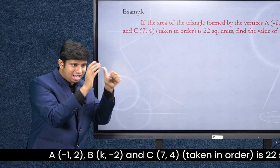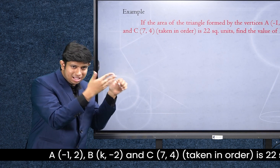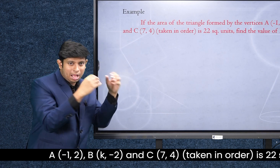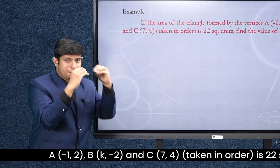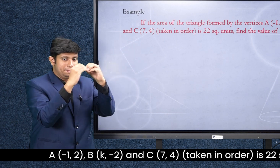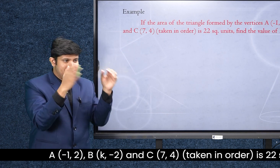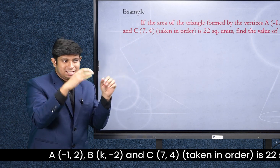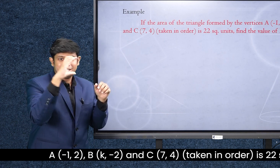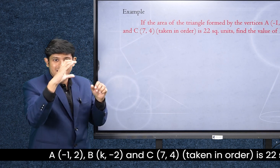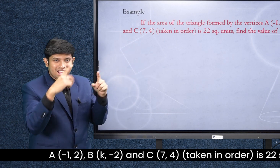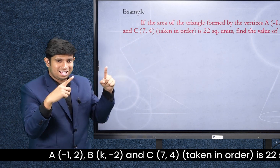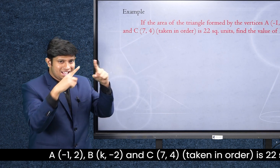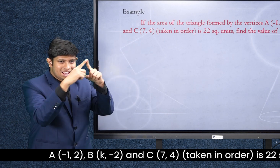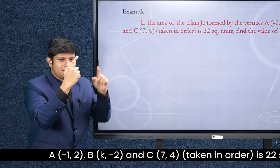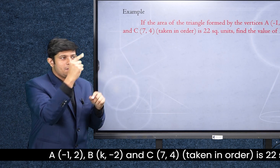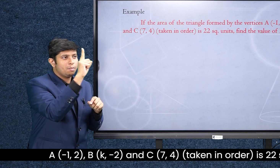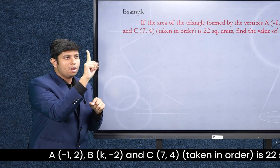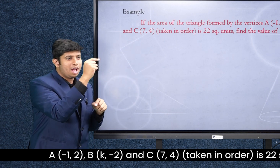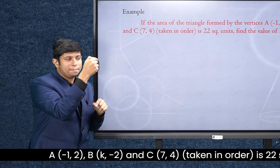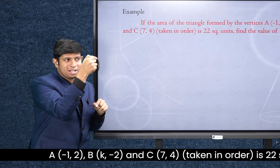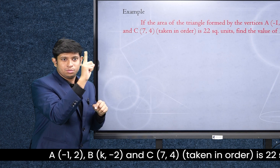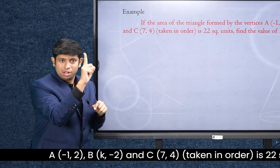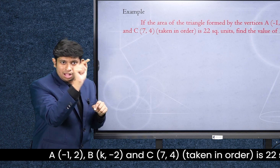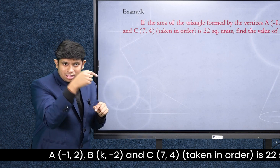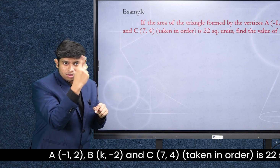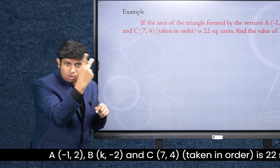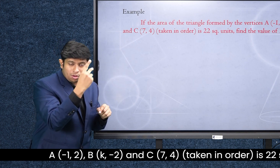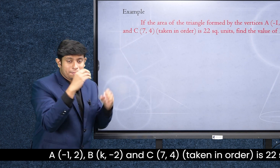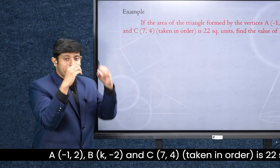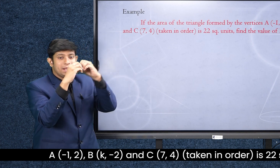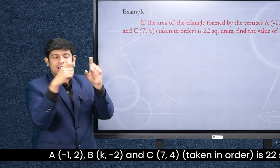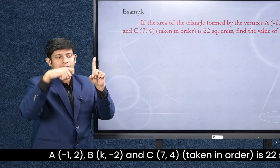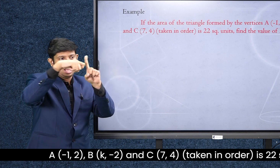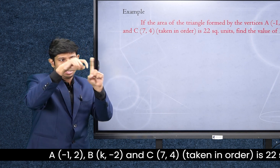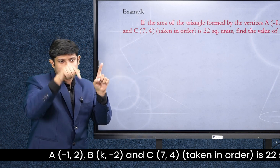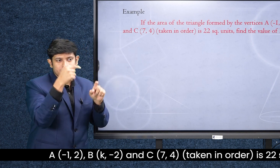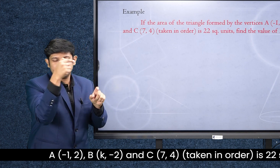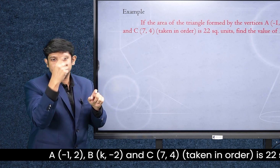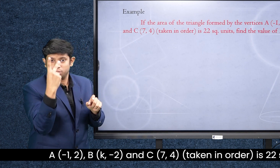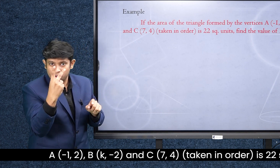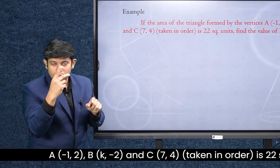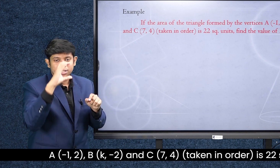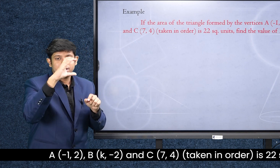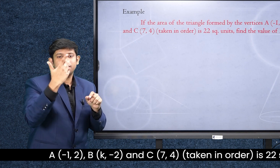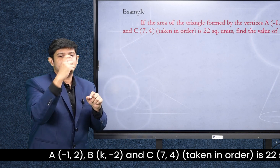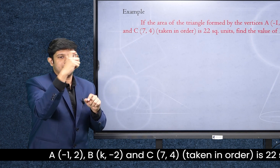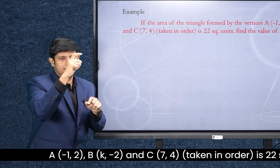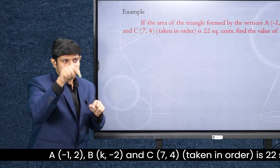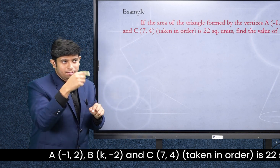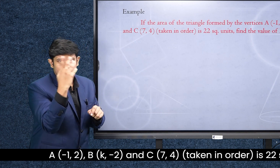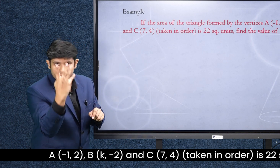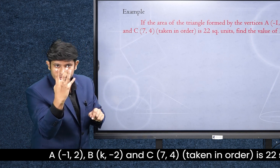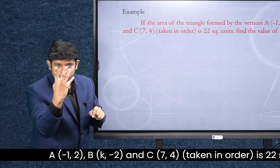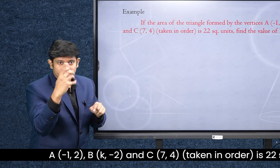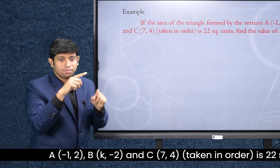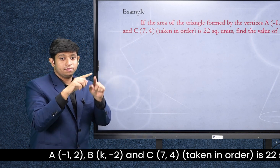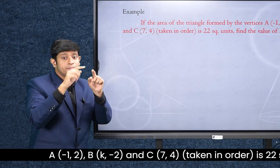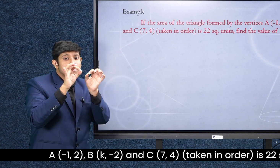A minus 1 comma 2, B k comma minus 2 and C 7 comma 4 taken in order